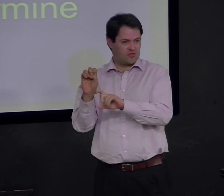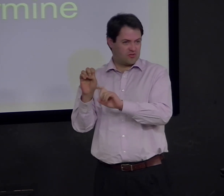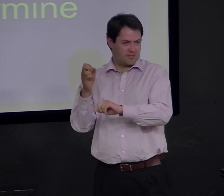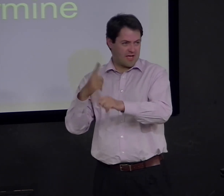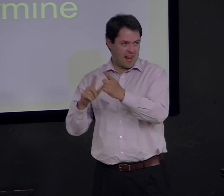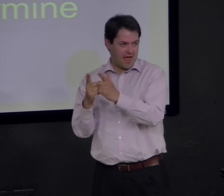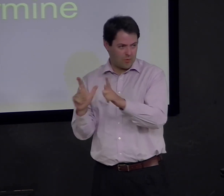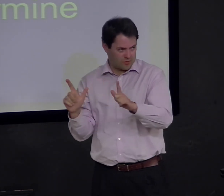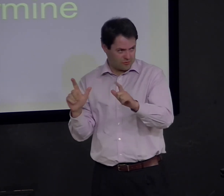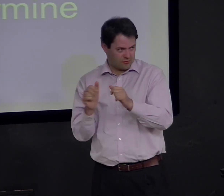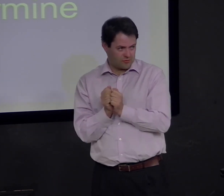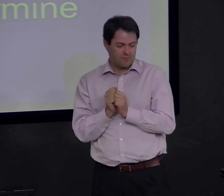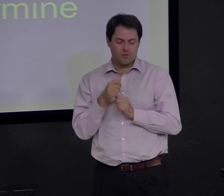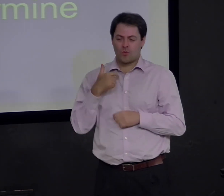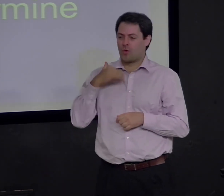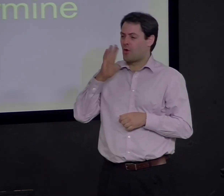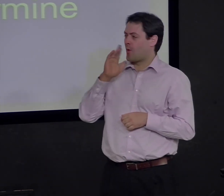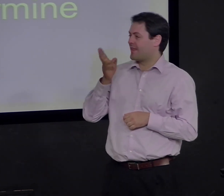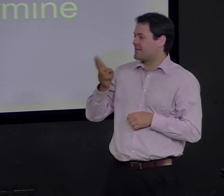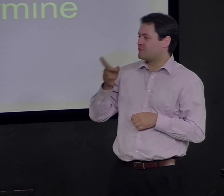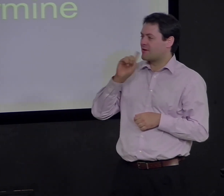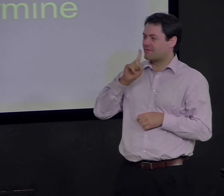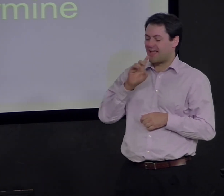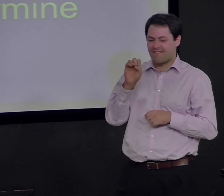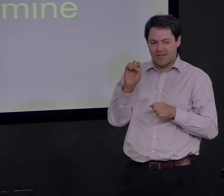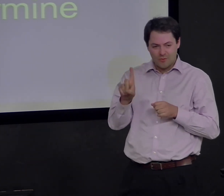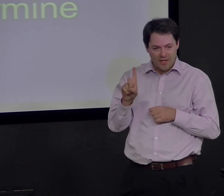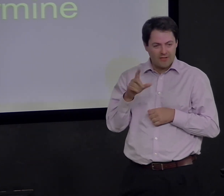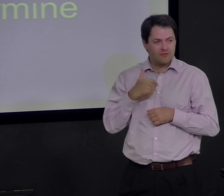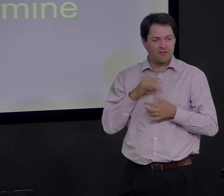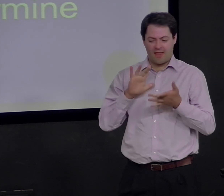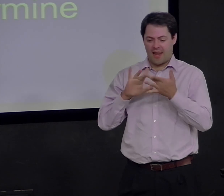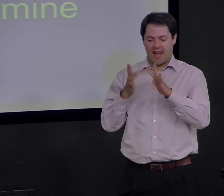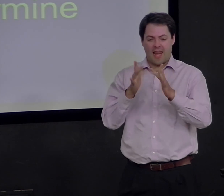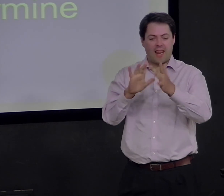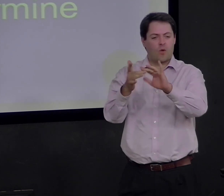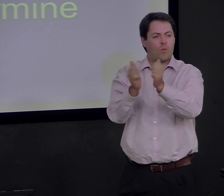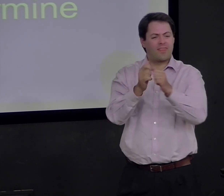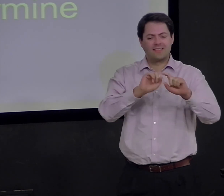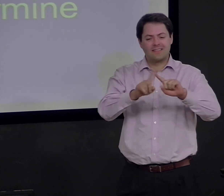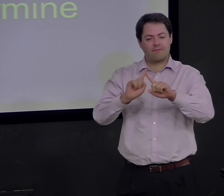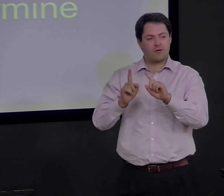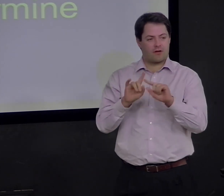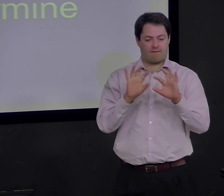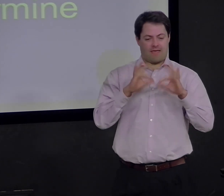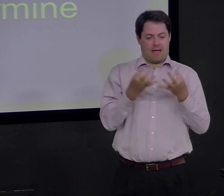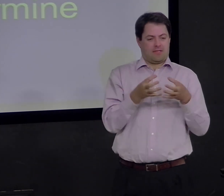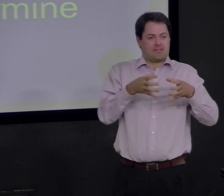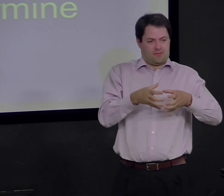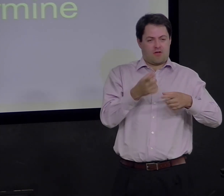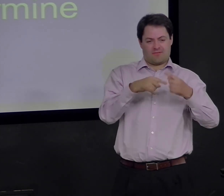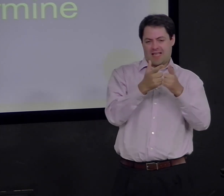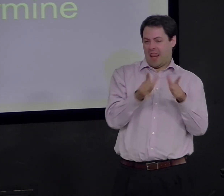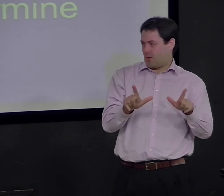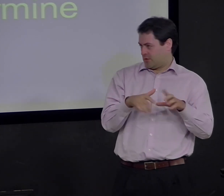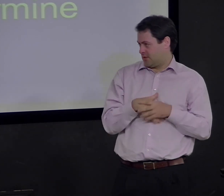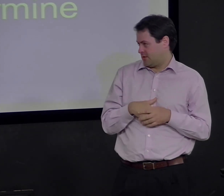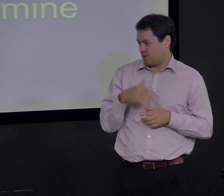is a difference between an urban signed language and a sign language that would come out of a village. So